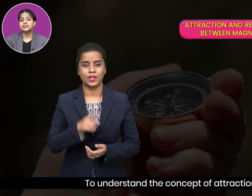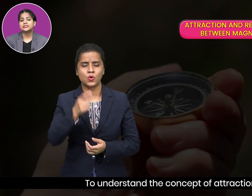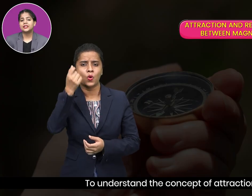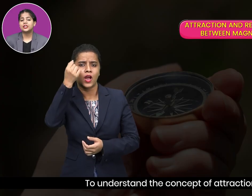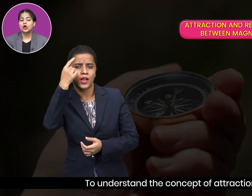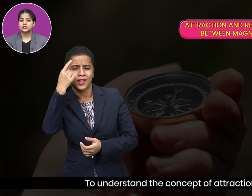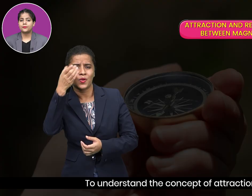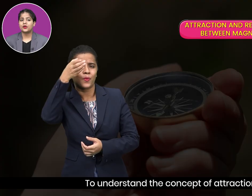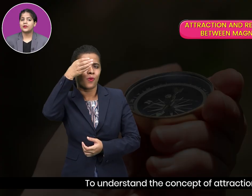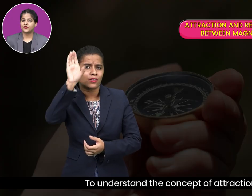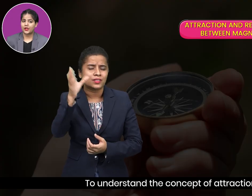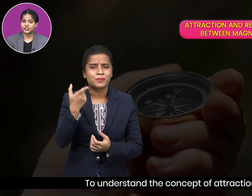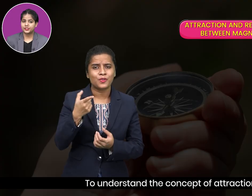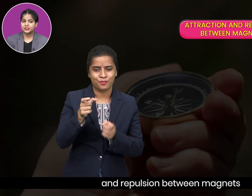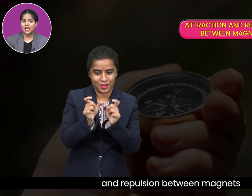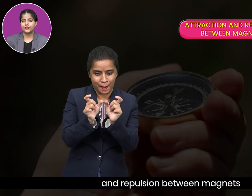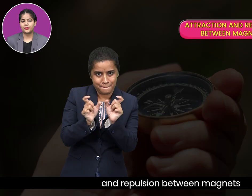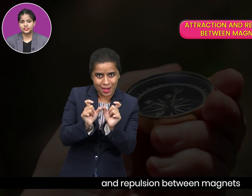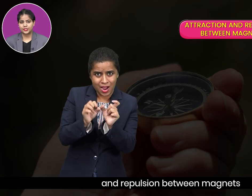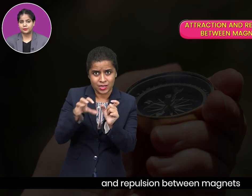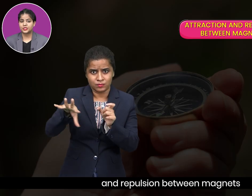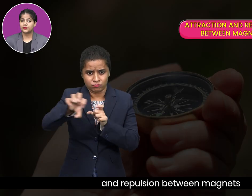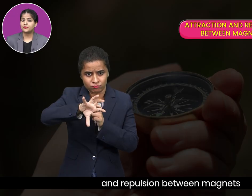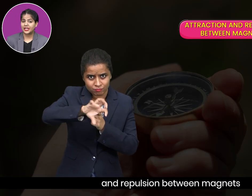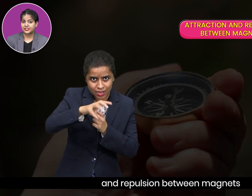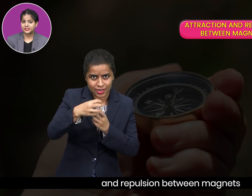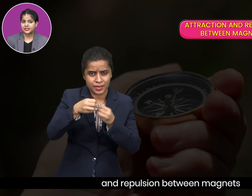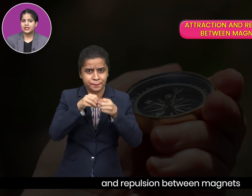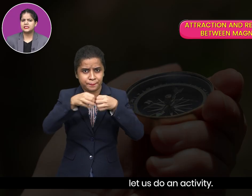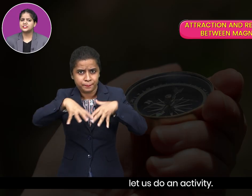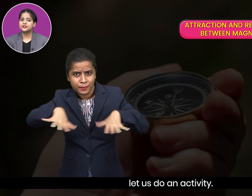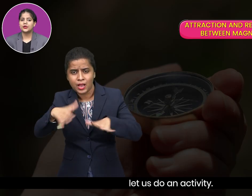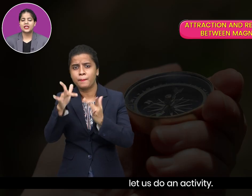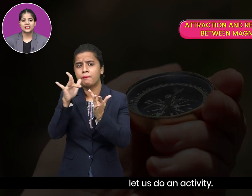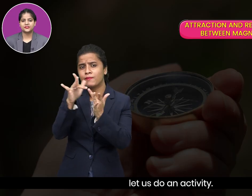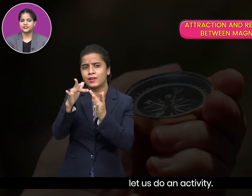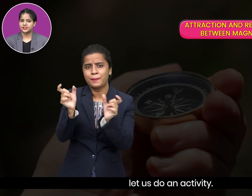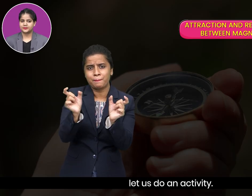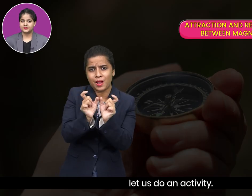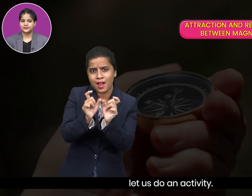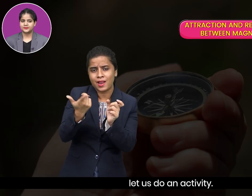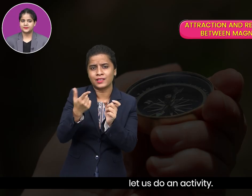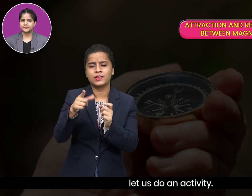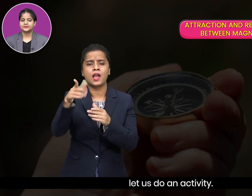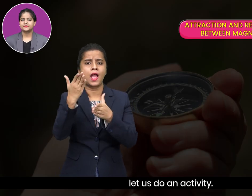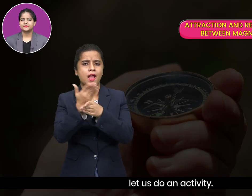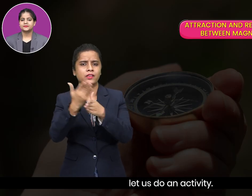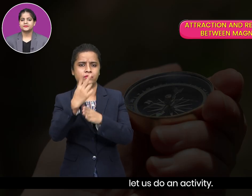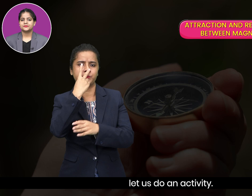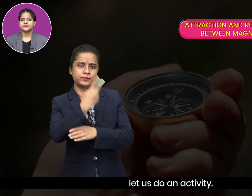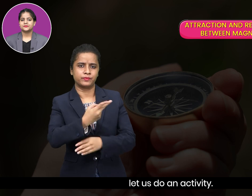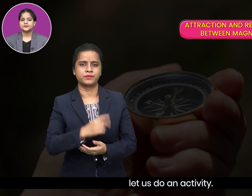To understand the concept of attraction and repulsion between magnets, let's do an activity.